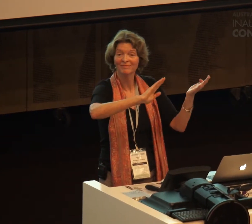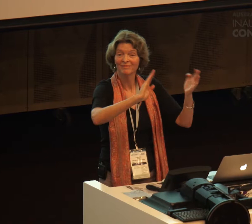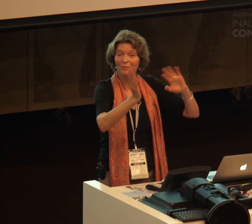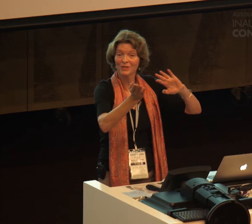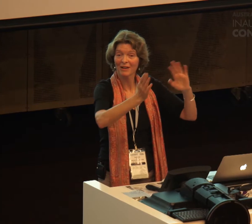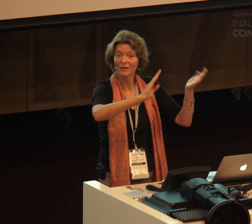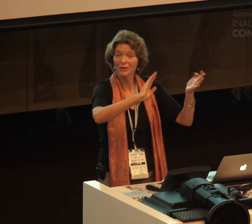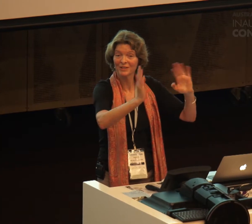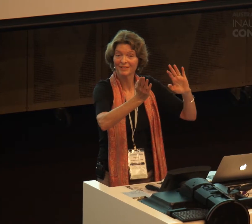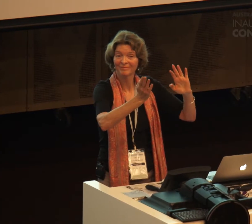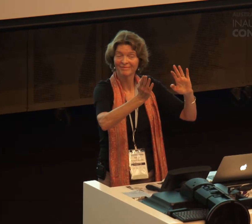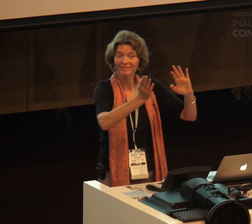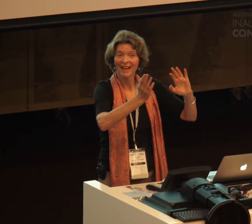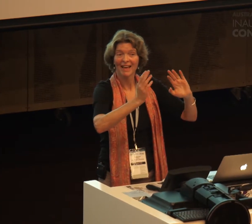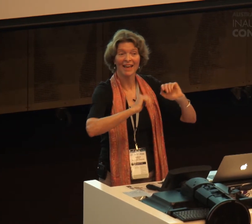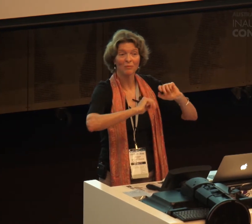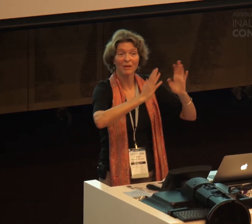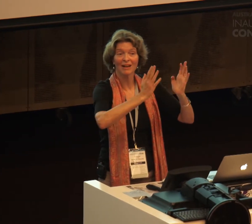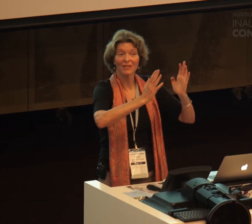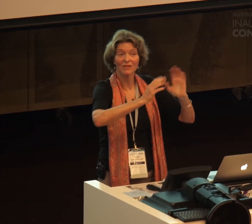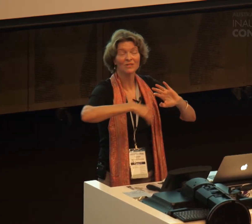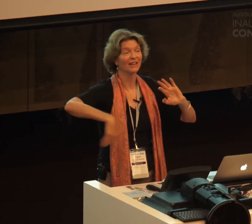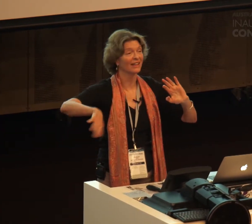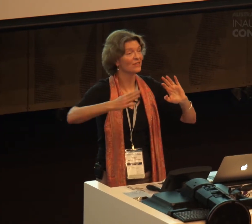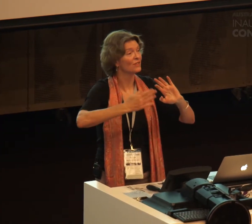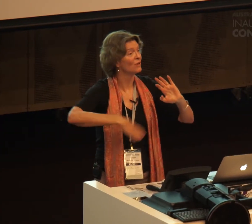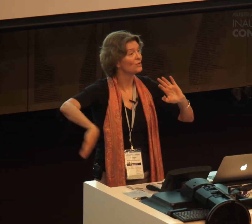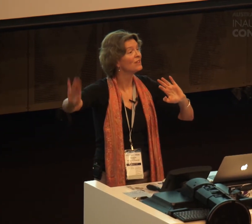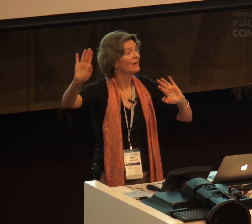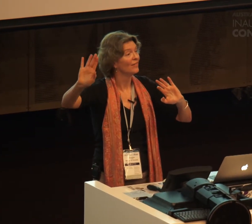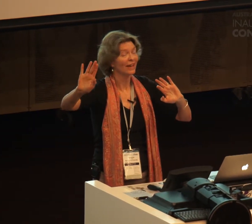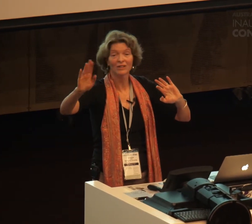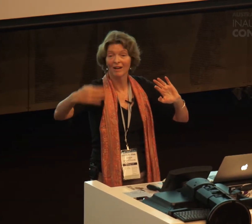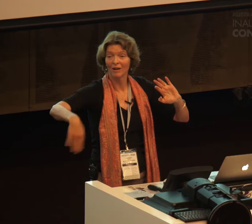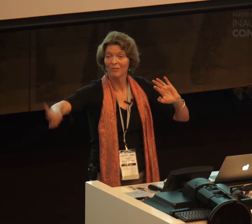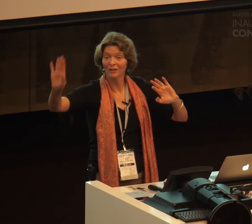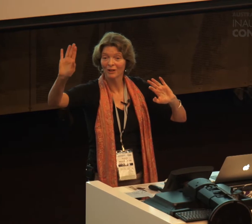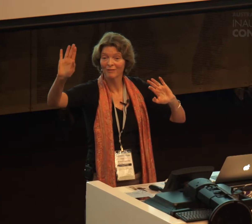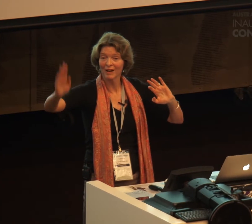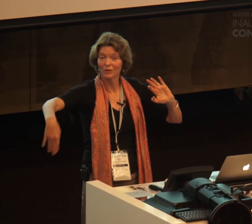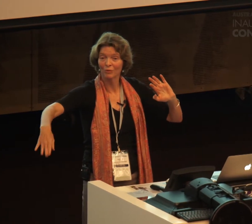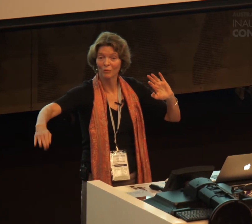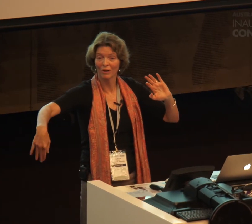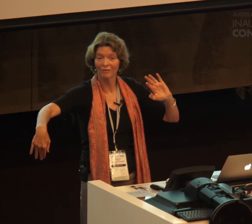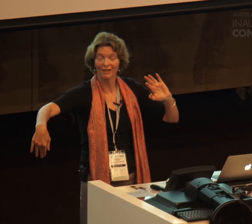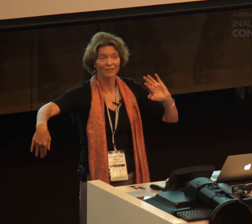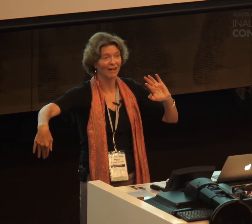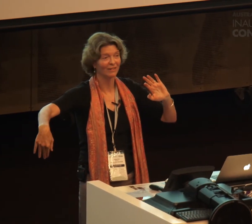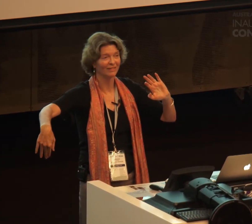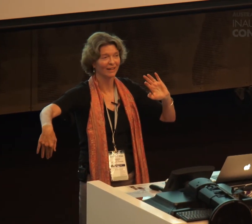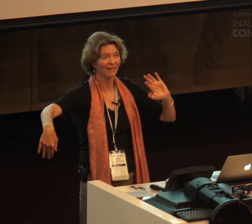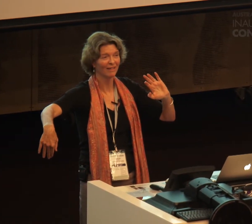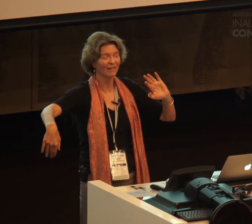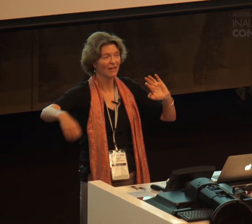weak prosodic unit, and plotted those against those that Gherkin found were more often left